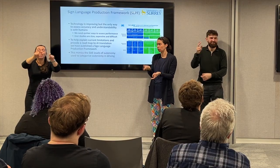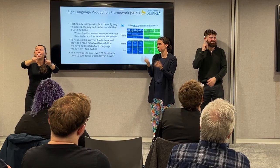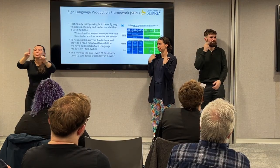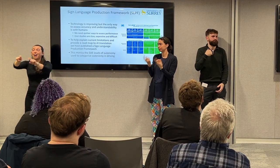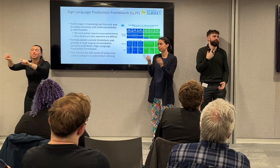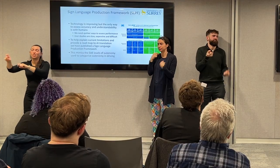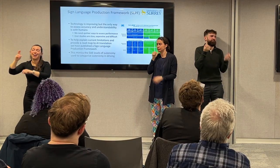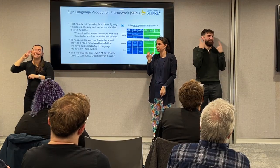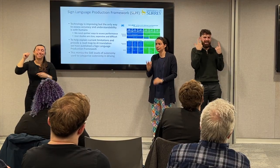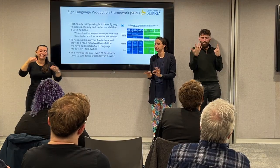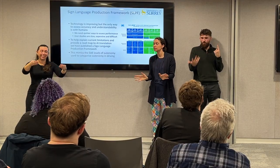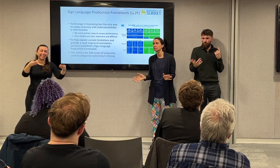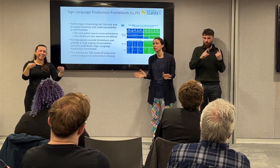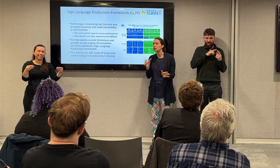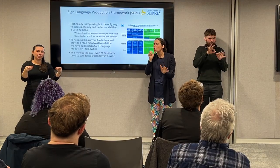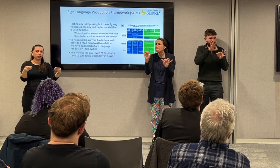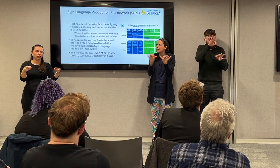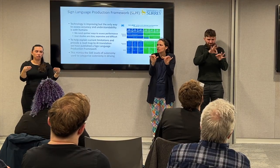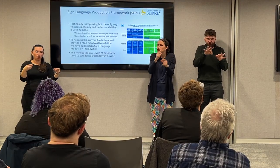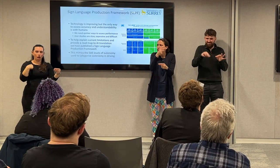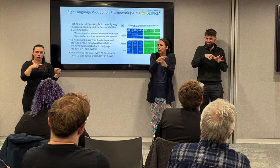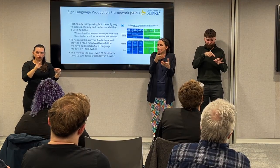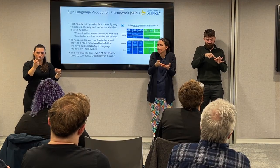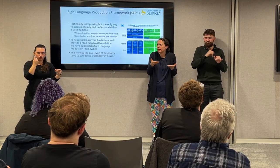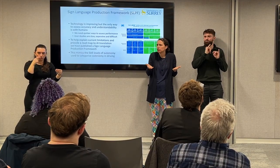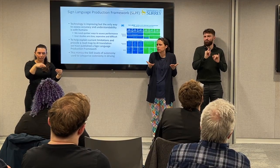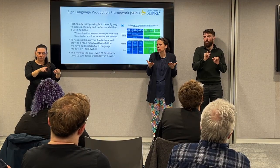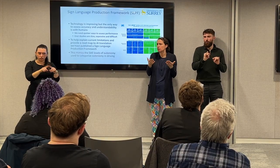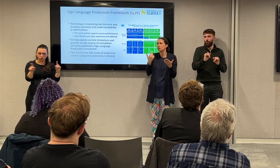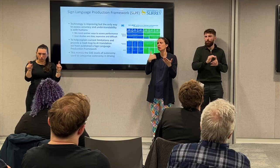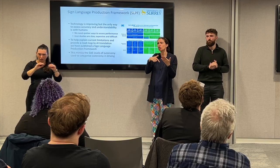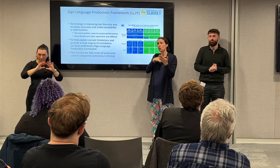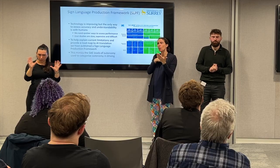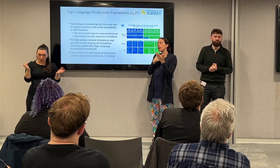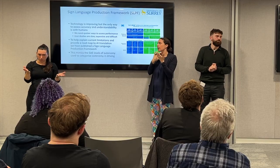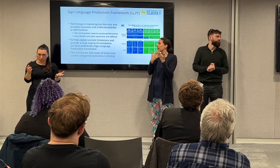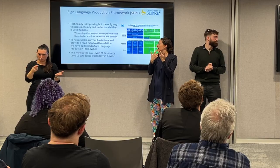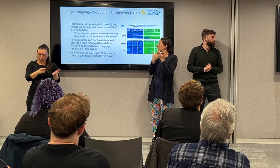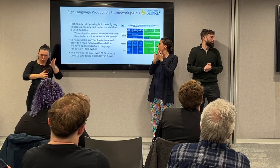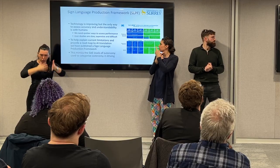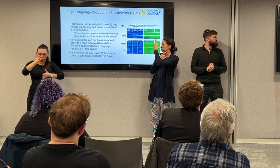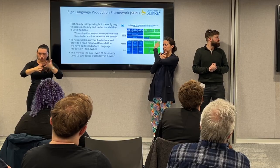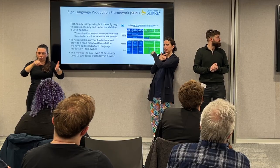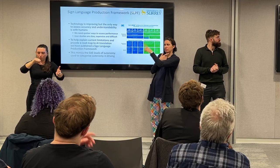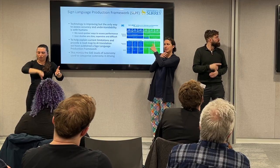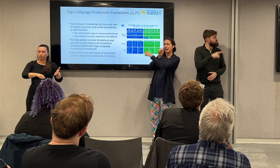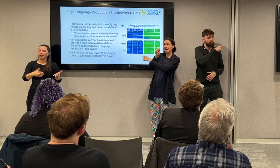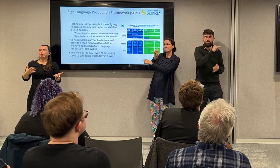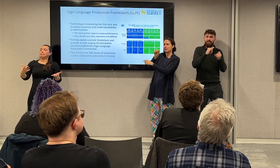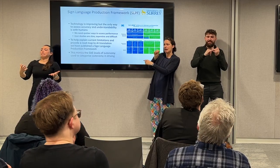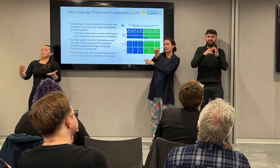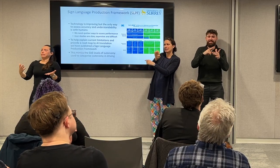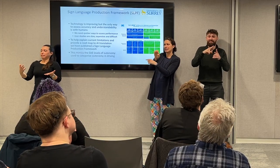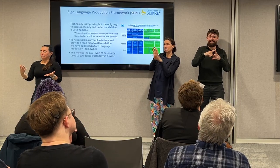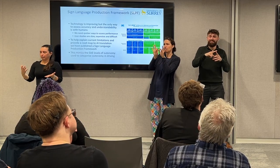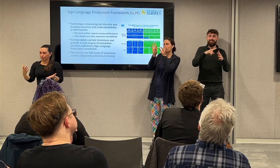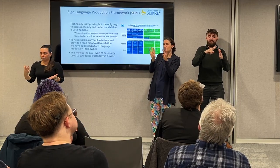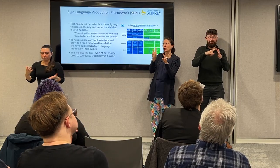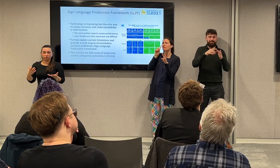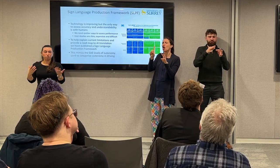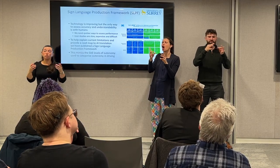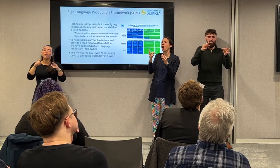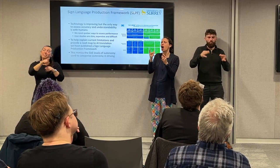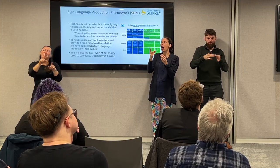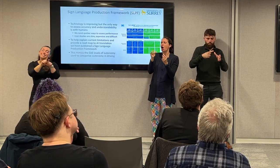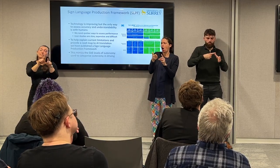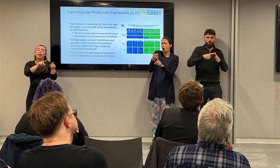right? Because it's not measuring the right things. So we've looked at trying to, this is the SAE framework for autonomous driving,